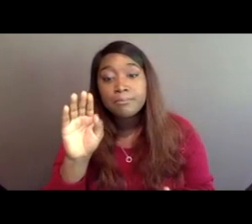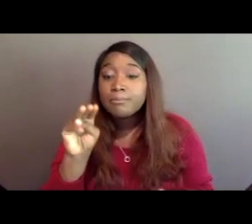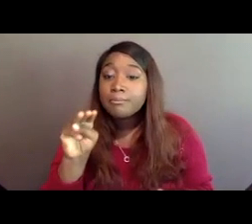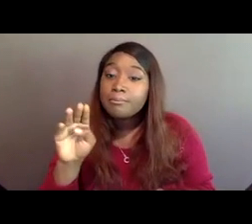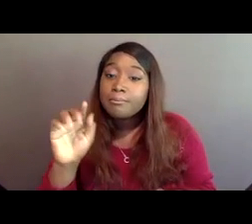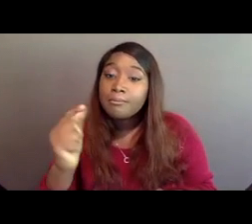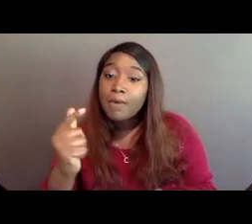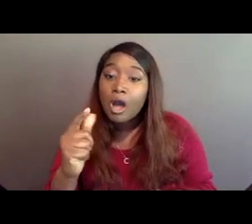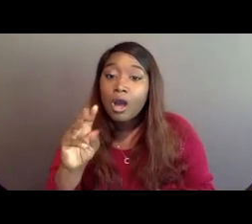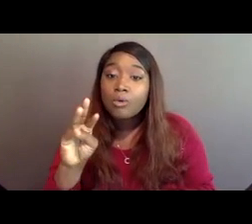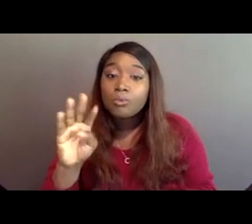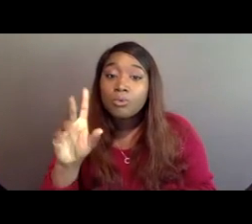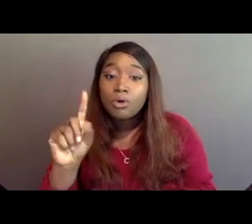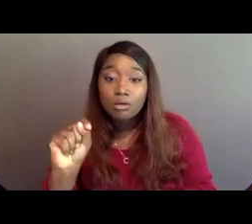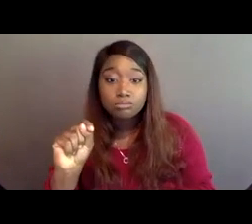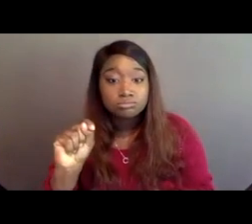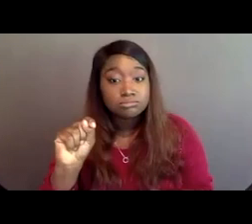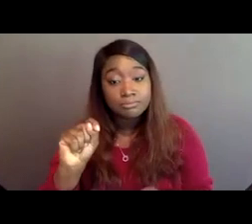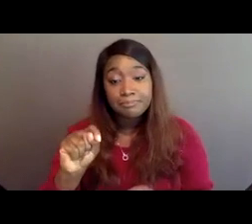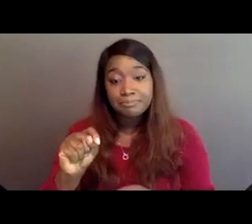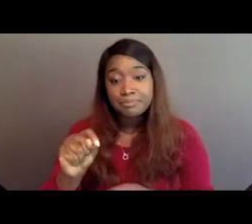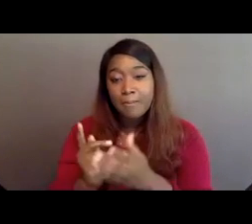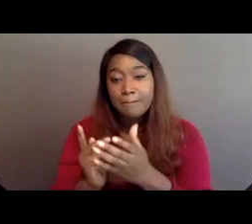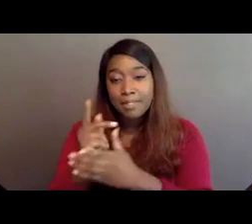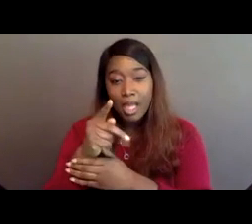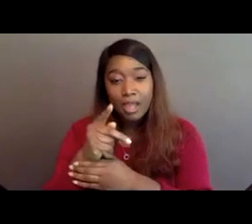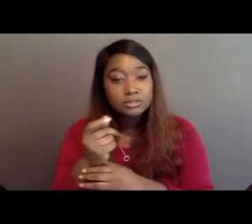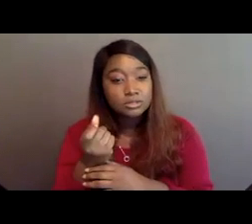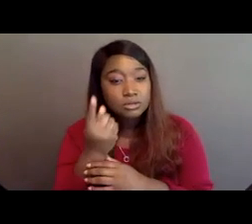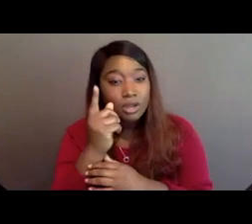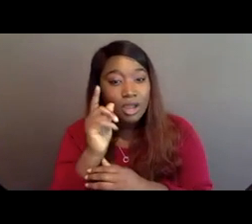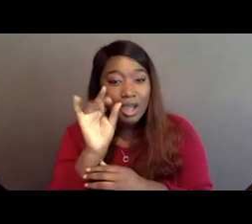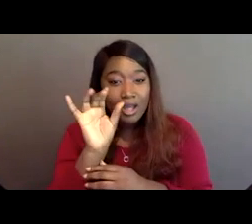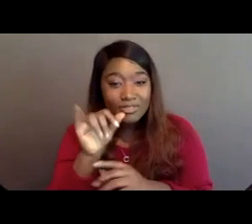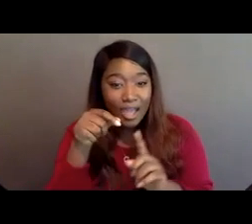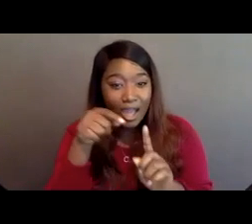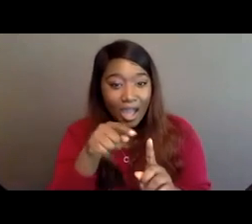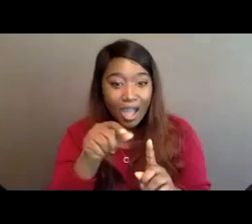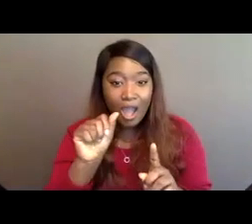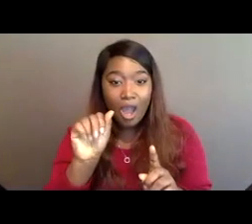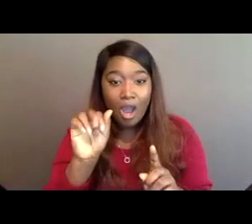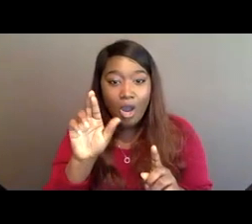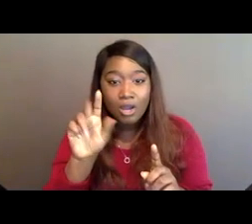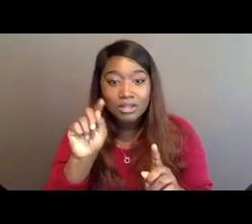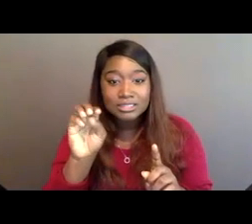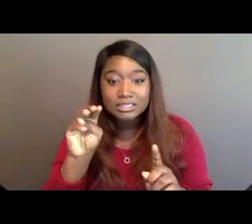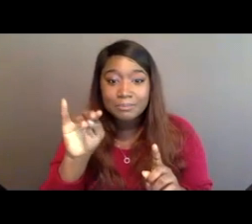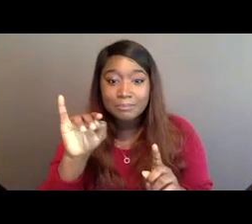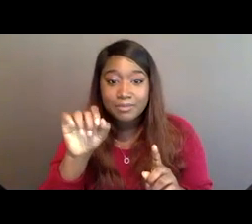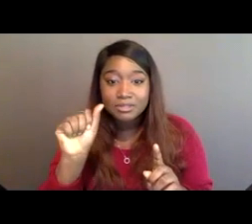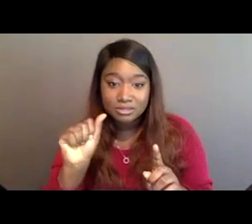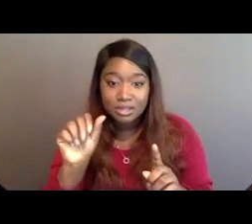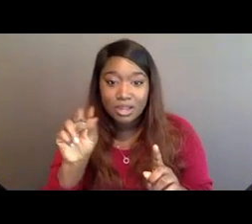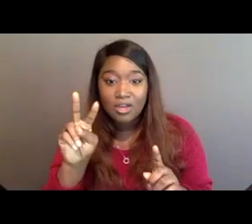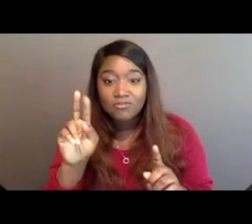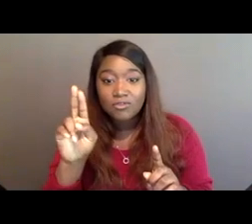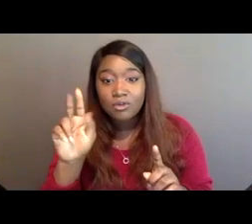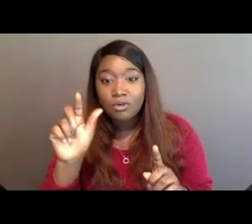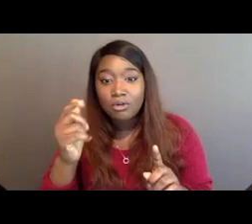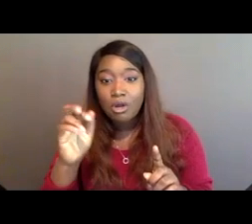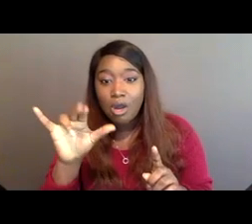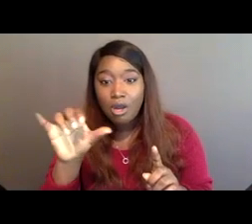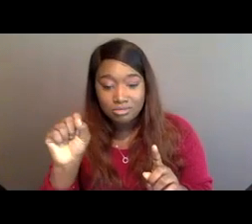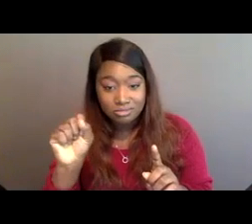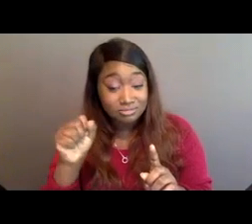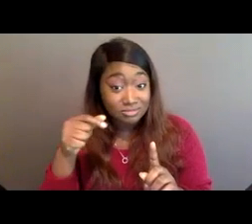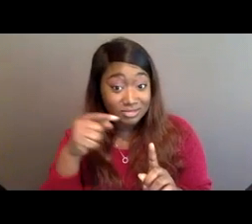Artemisia vulgaris, and it is specially kind of prepared and treated. And the power of moxa goes